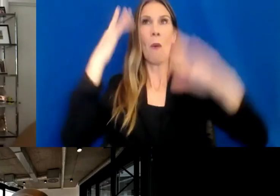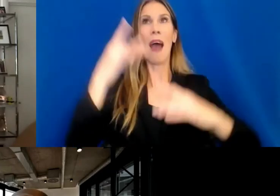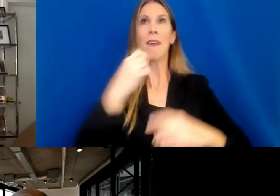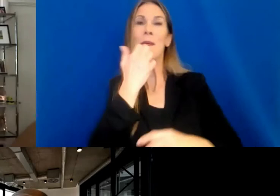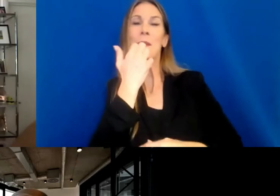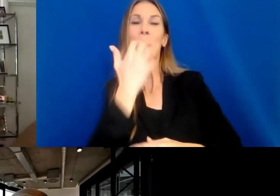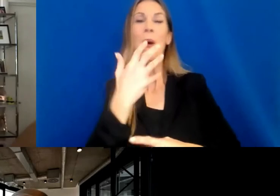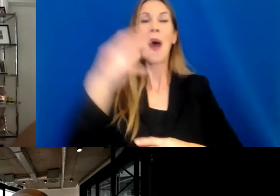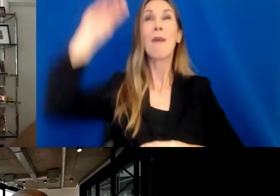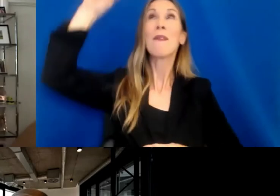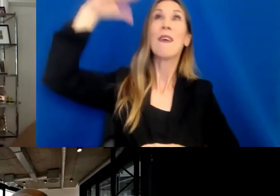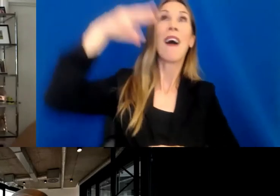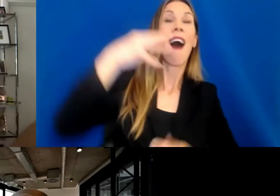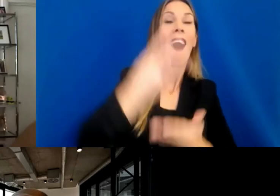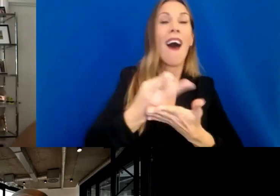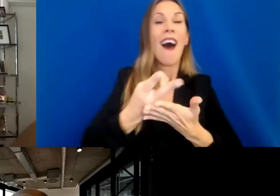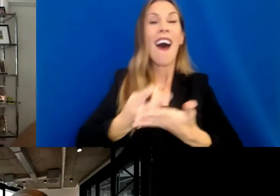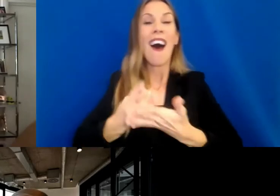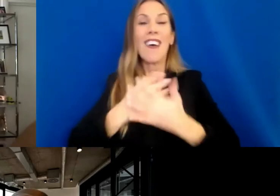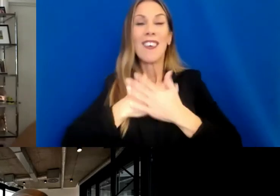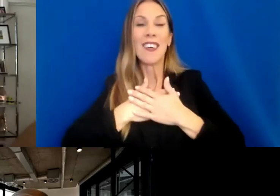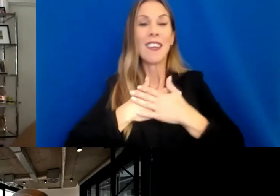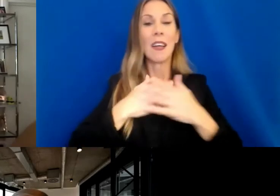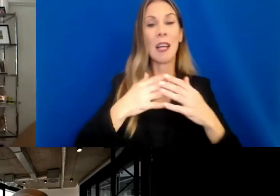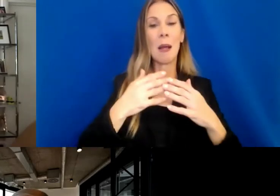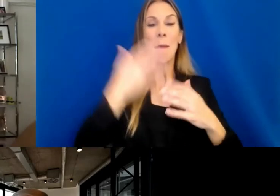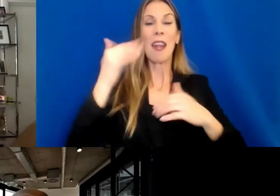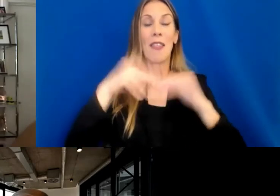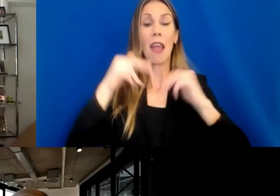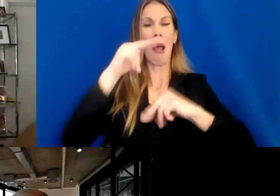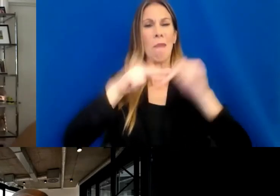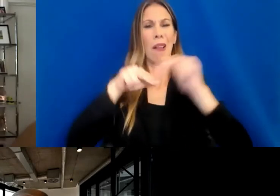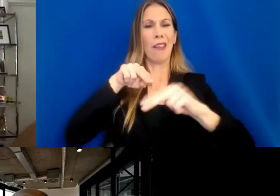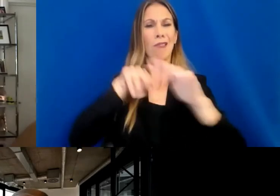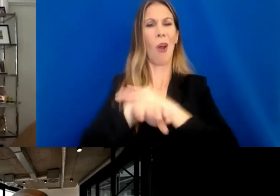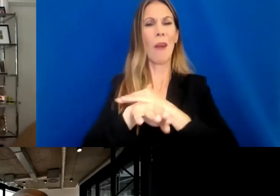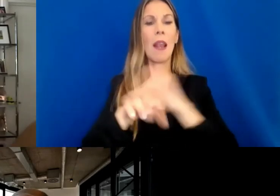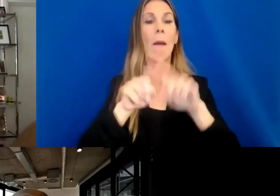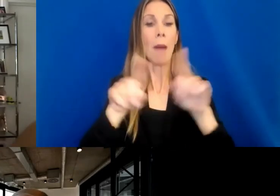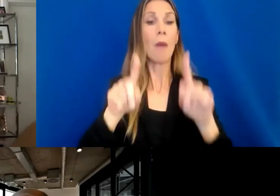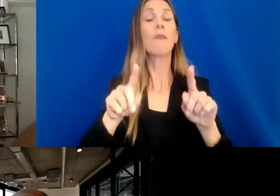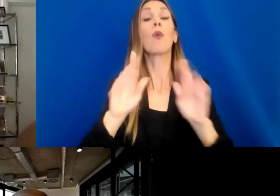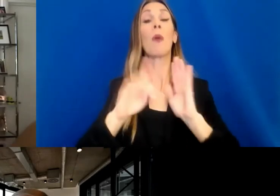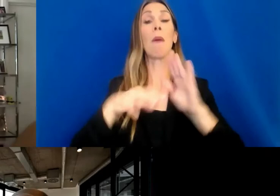a building. And you'll be introduced to that, the features of that,